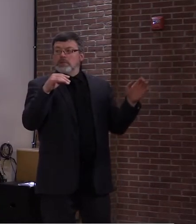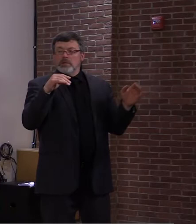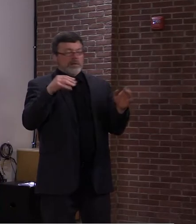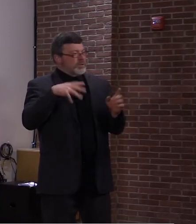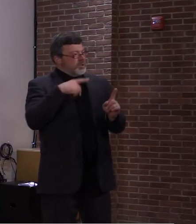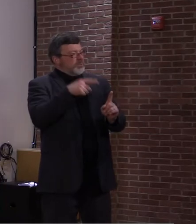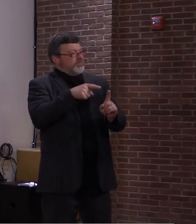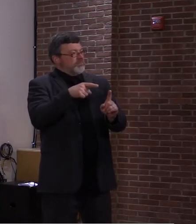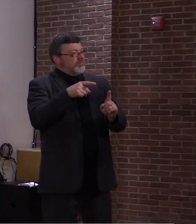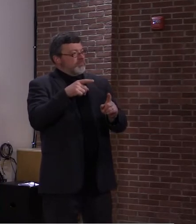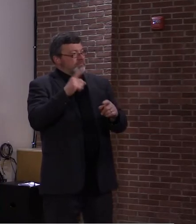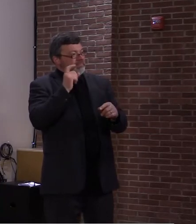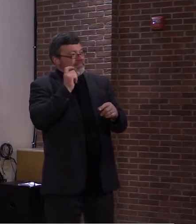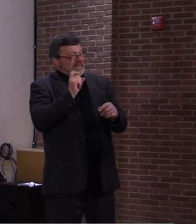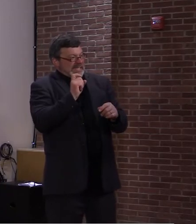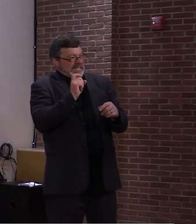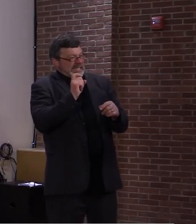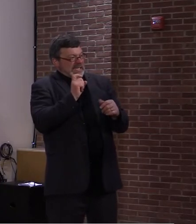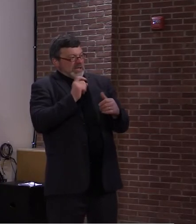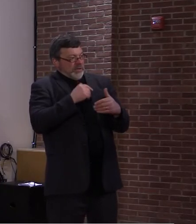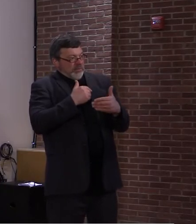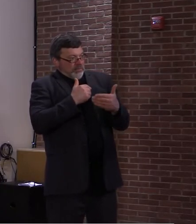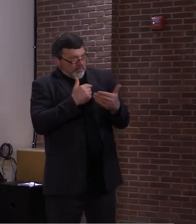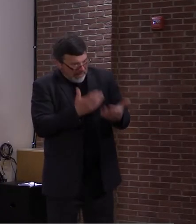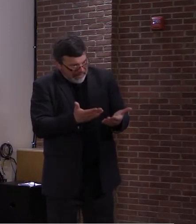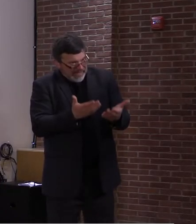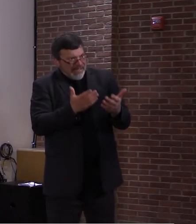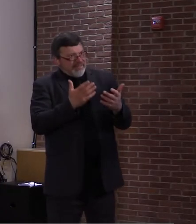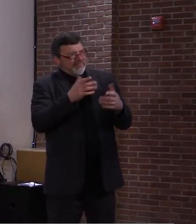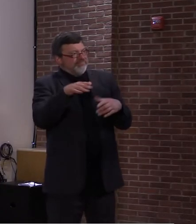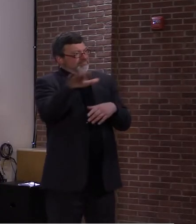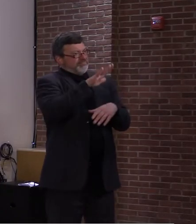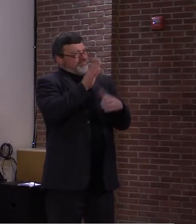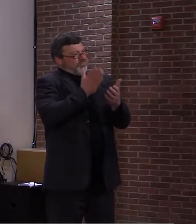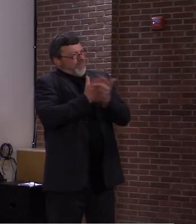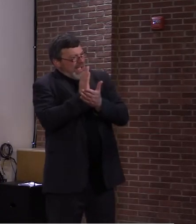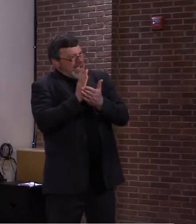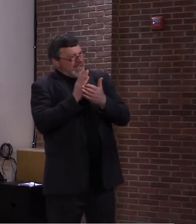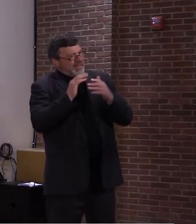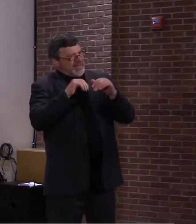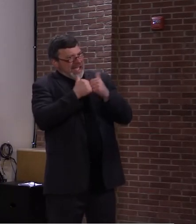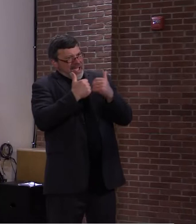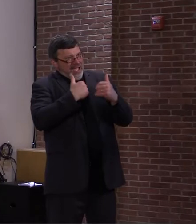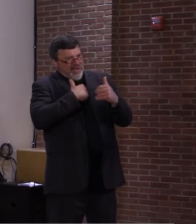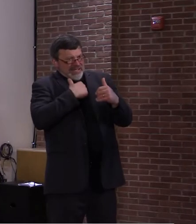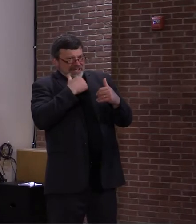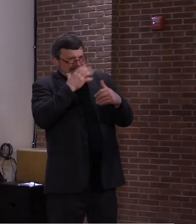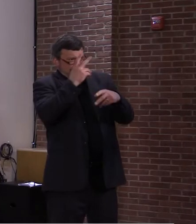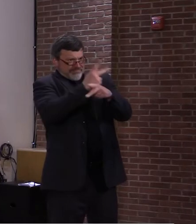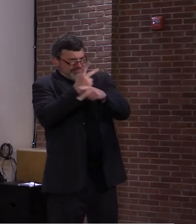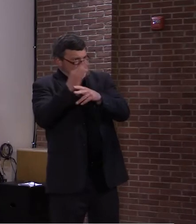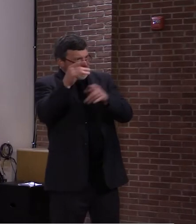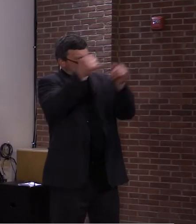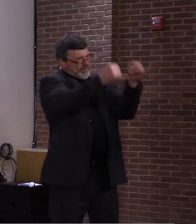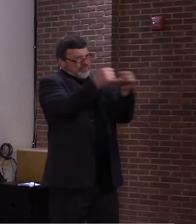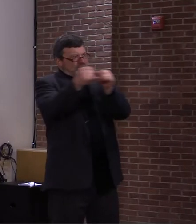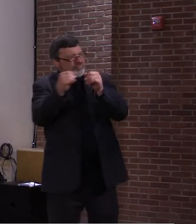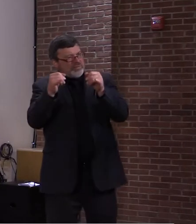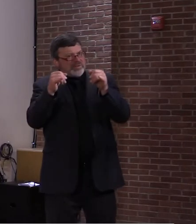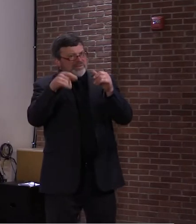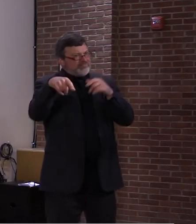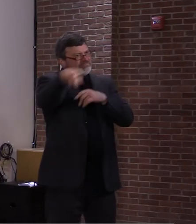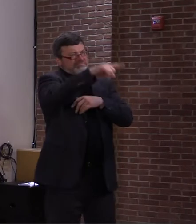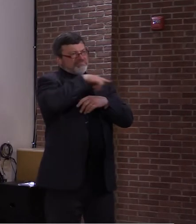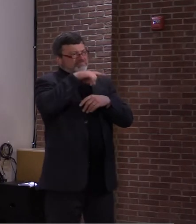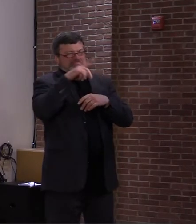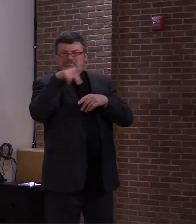confidence to Vermonters that we're doing the right thing. And if this puts more guardrails on, so be it. We're going to have to take a look and make